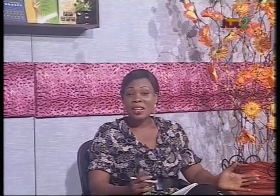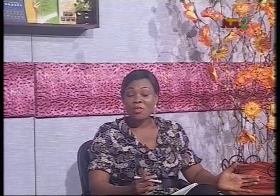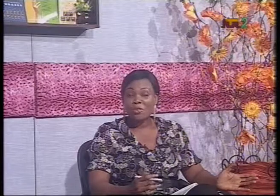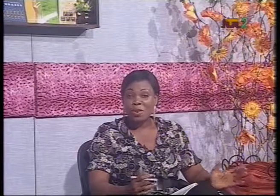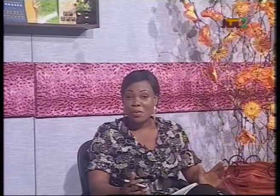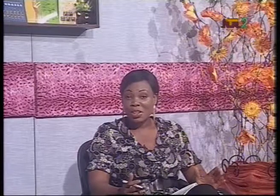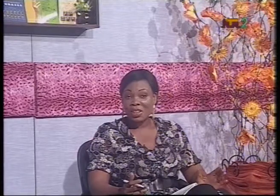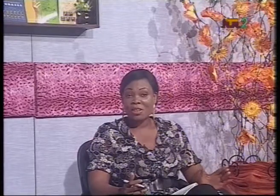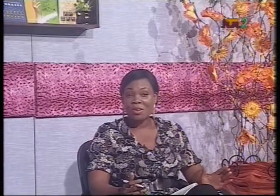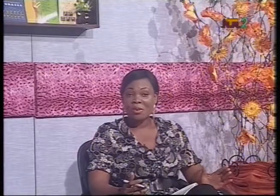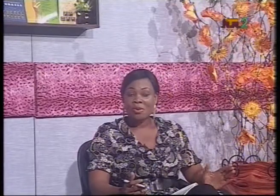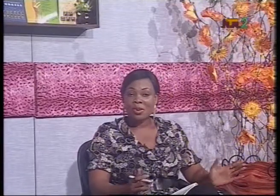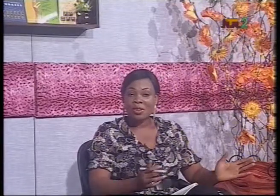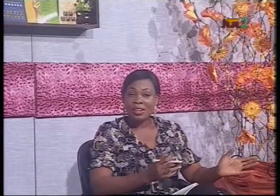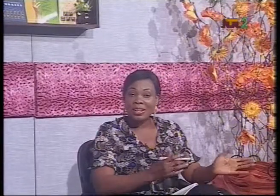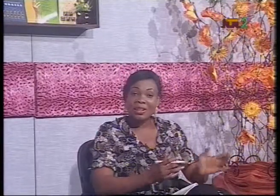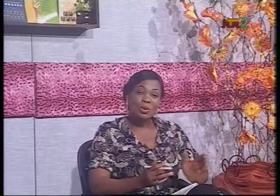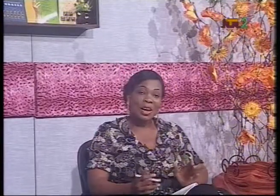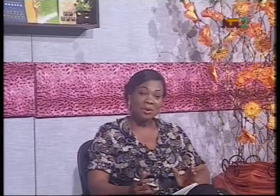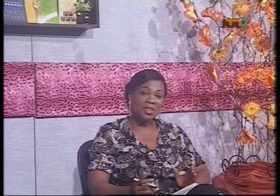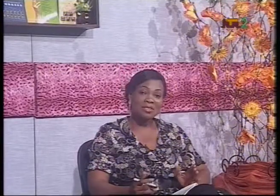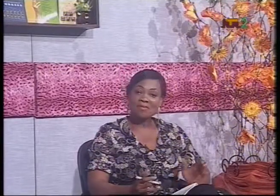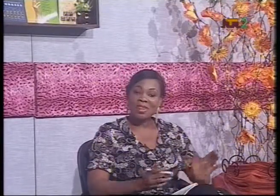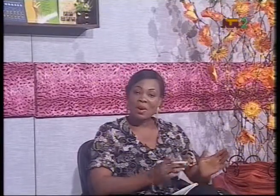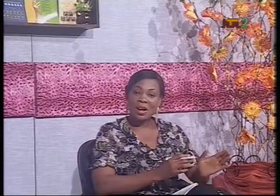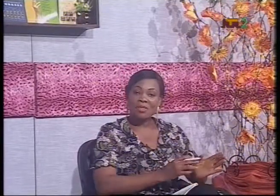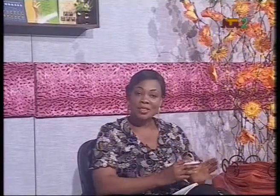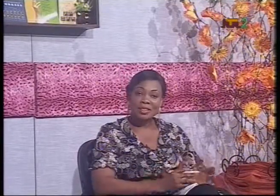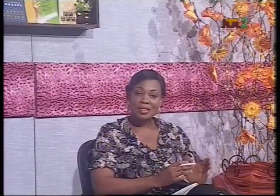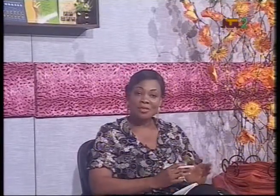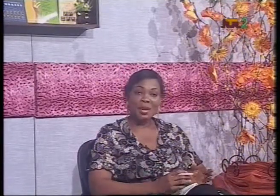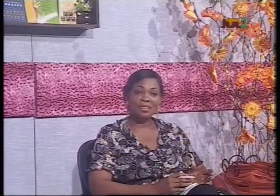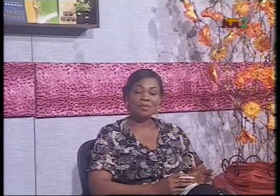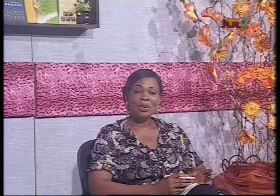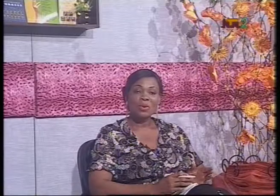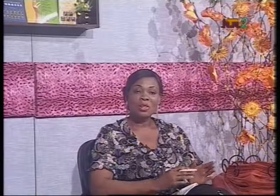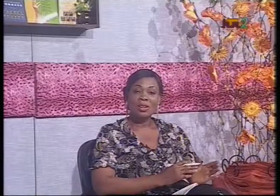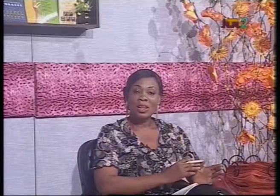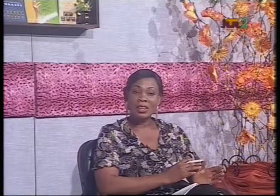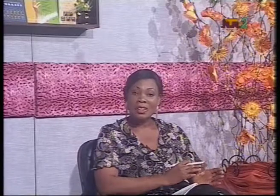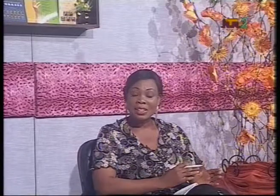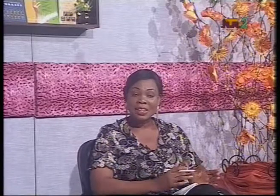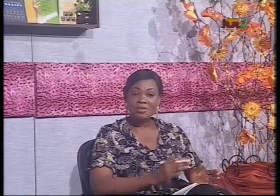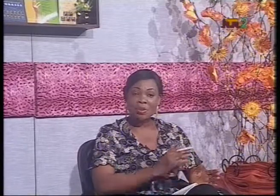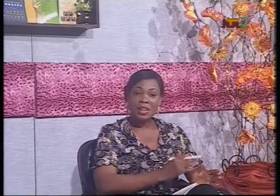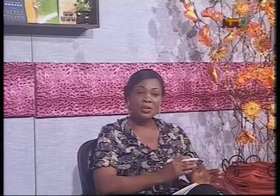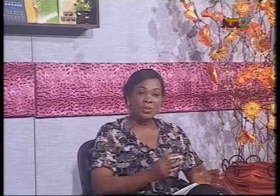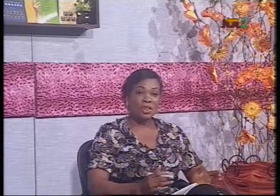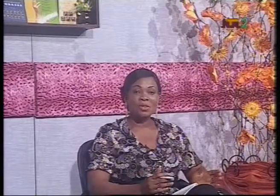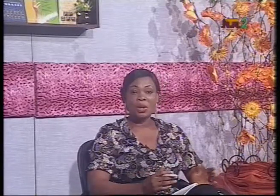from the very beginning. We are learning a new language, and we have to start it right. We need to learn the letters from A to Z so that when we